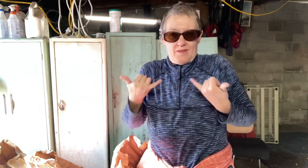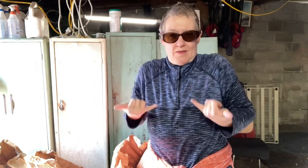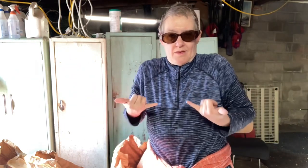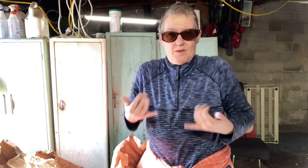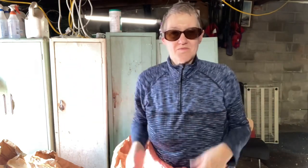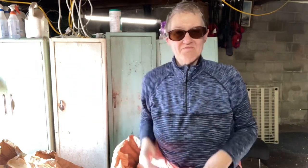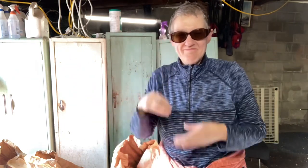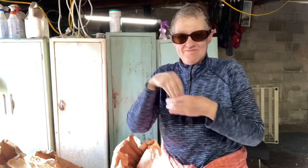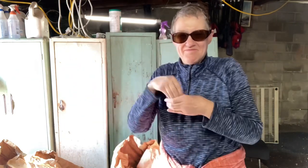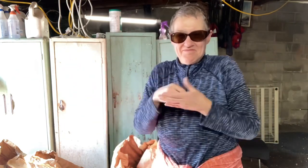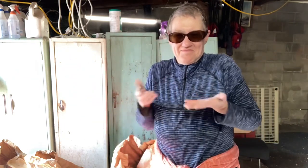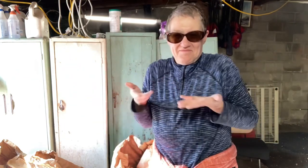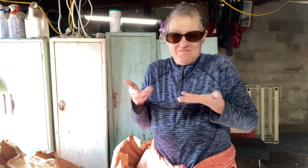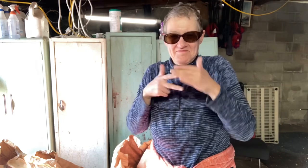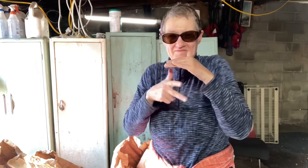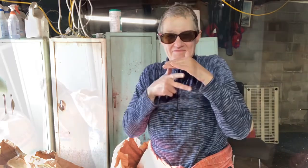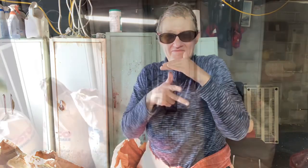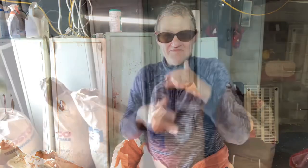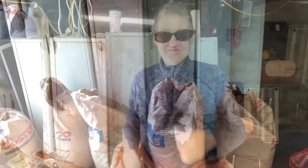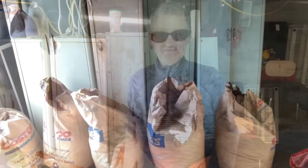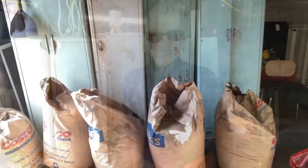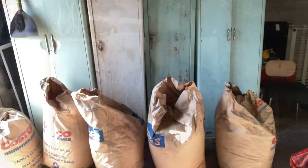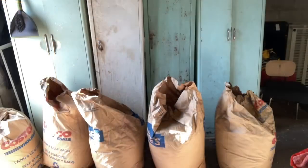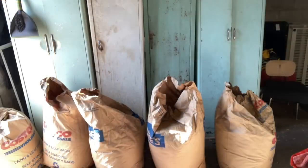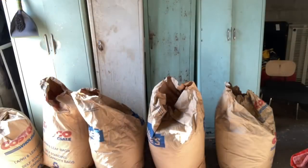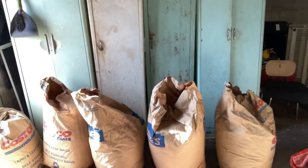fence. And we're going to work on that now, here inside the garage.